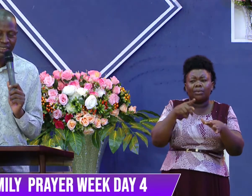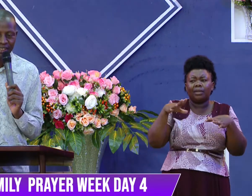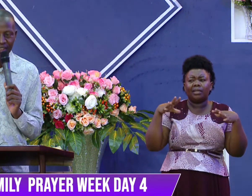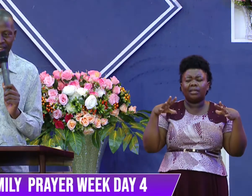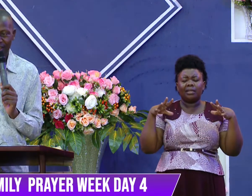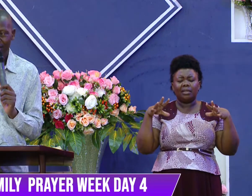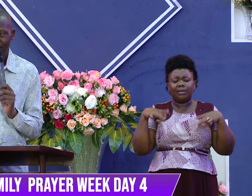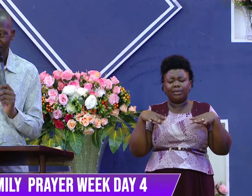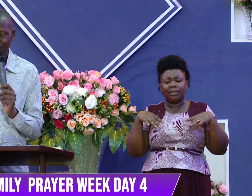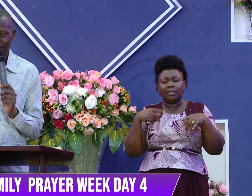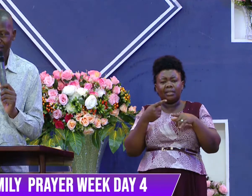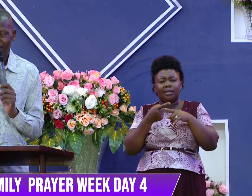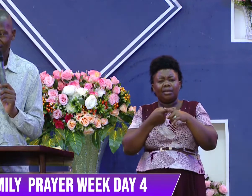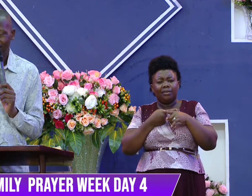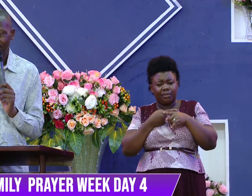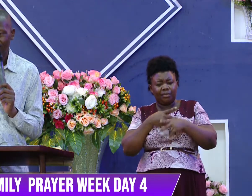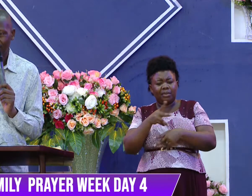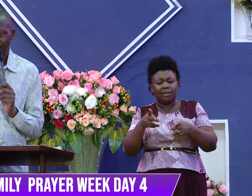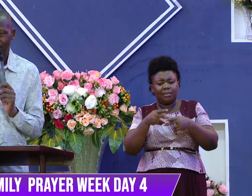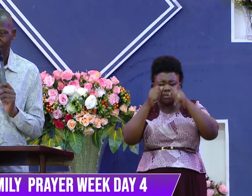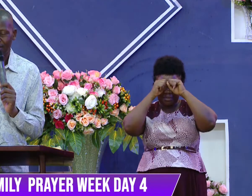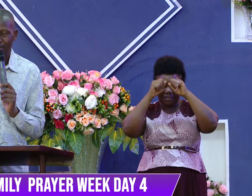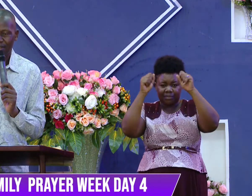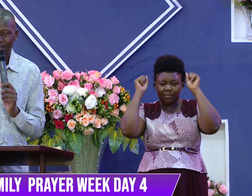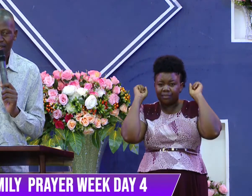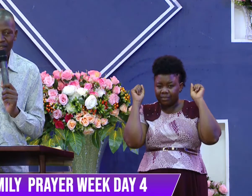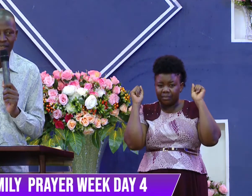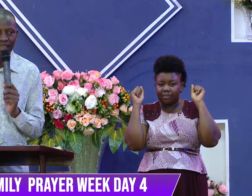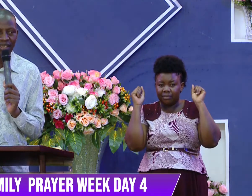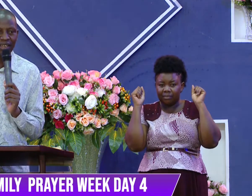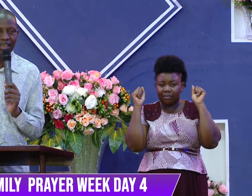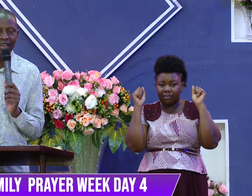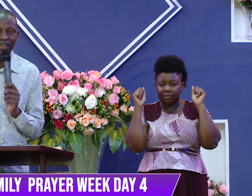he said that if he will have retired from being a president,